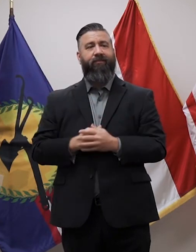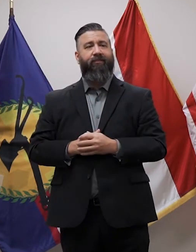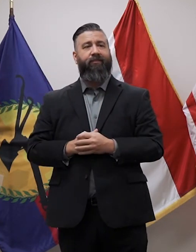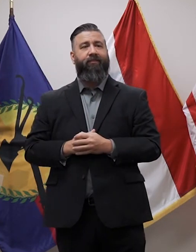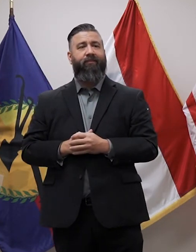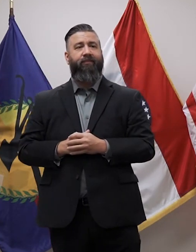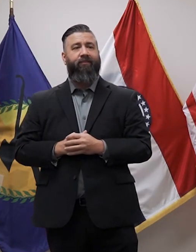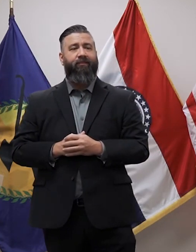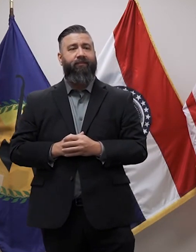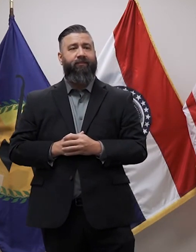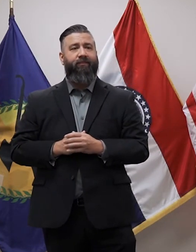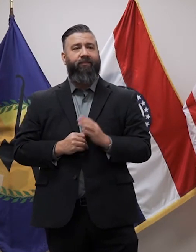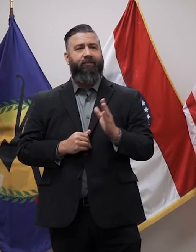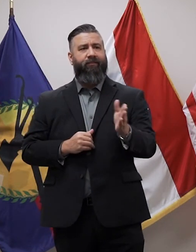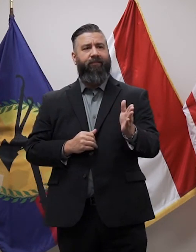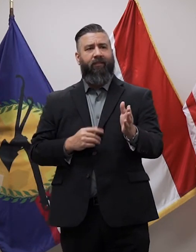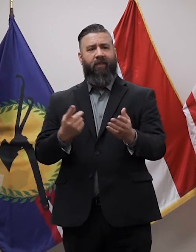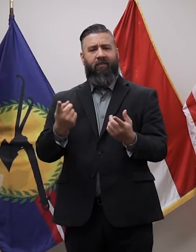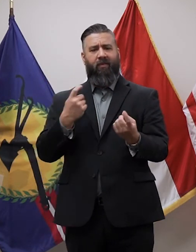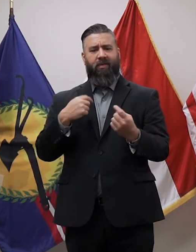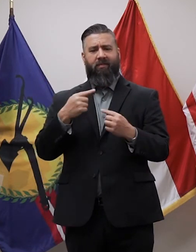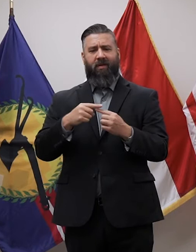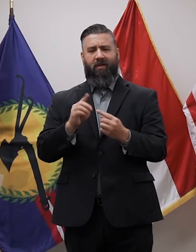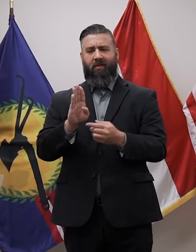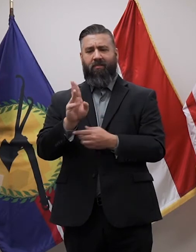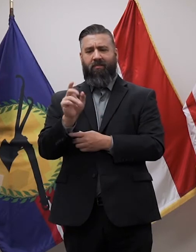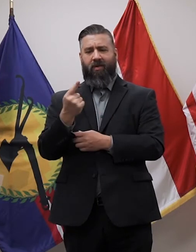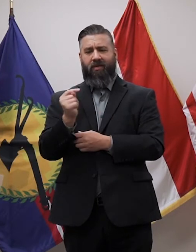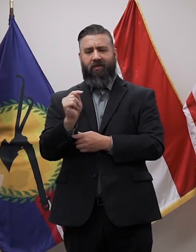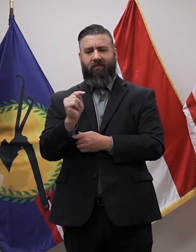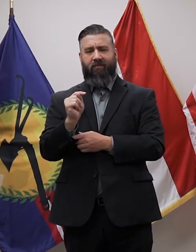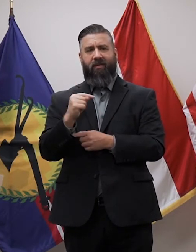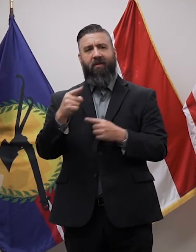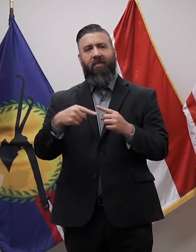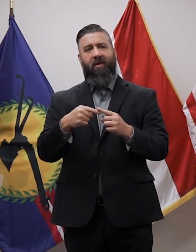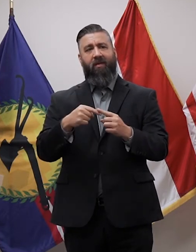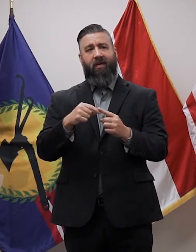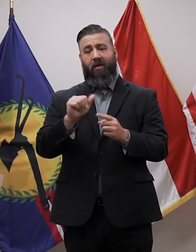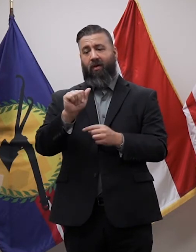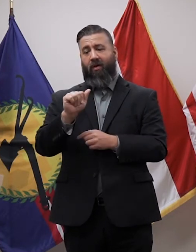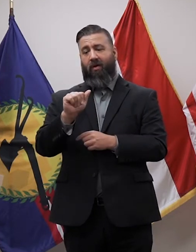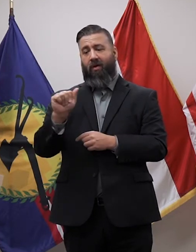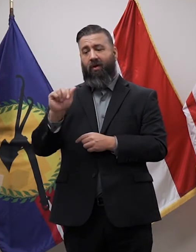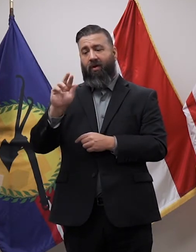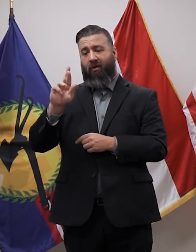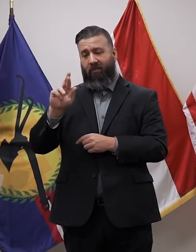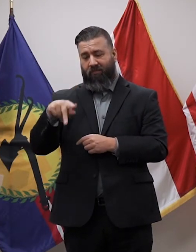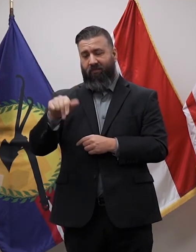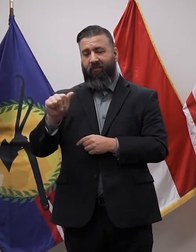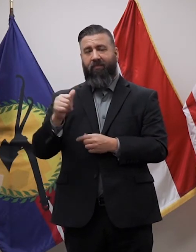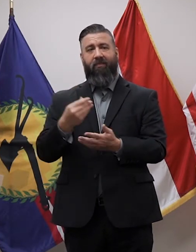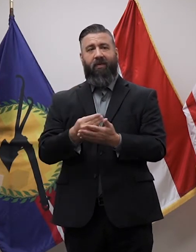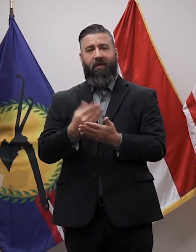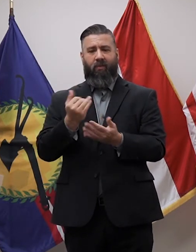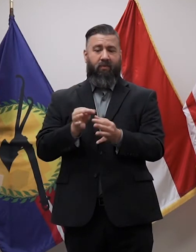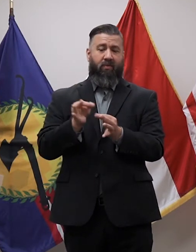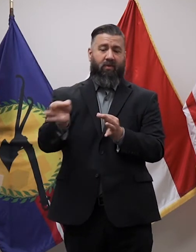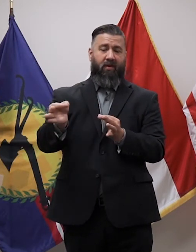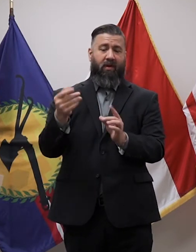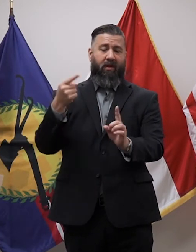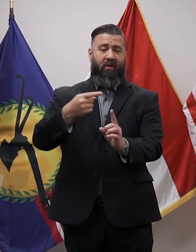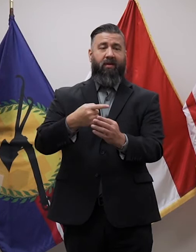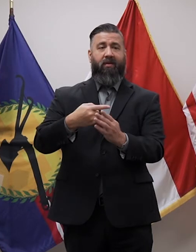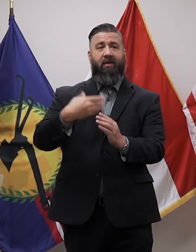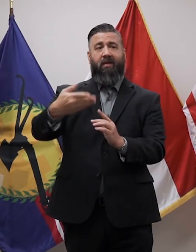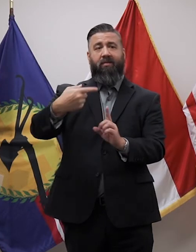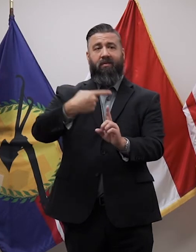Given that question, with the budget, there are a few items there using ARPA funds that the council has said that they wanted to delay into the next month. Some of that, like ARPA